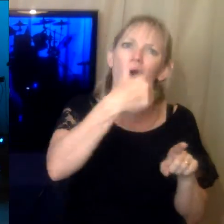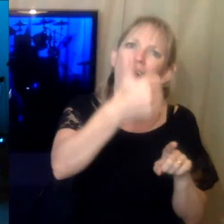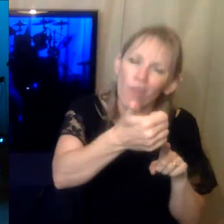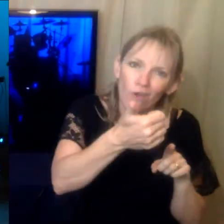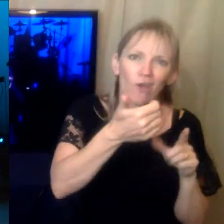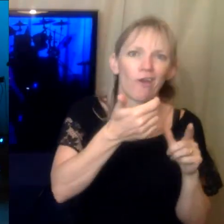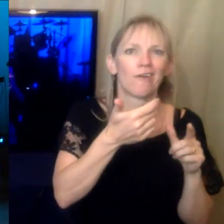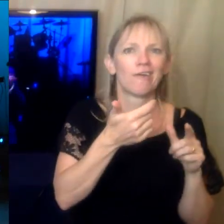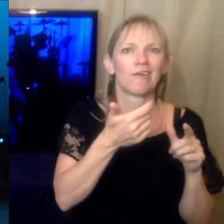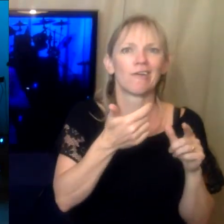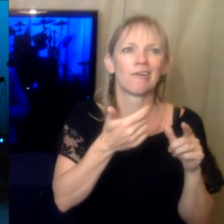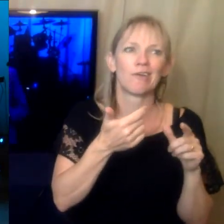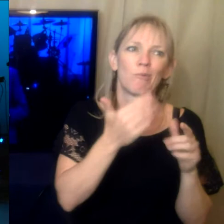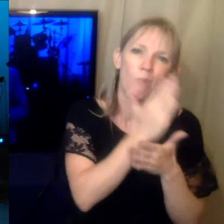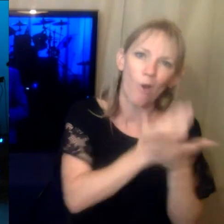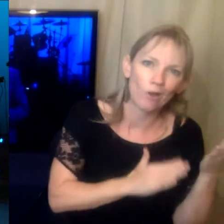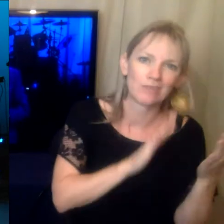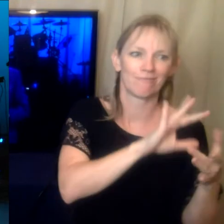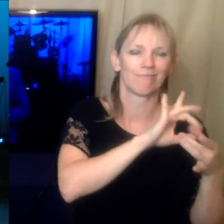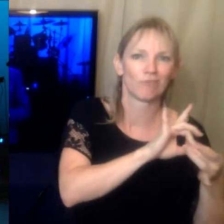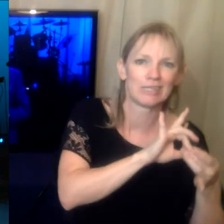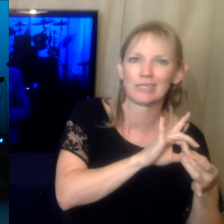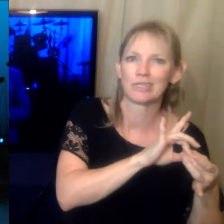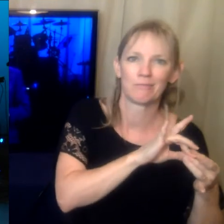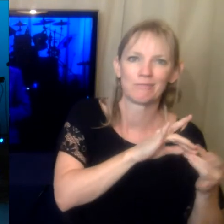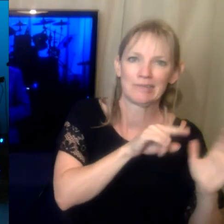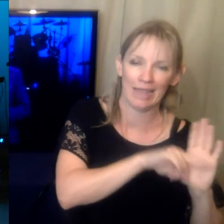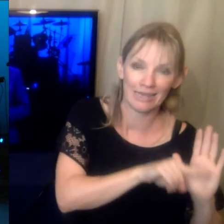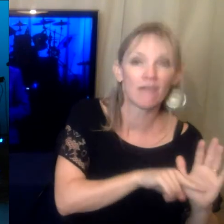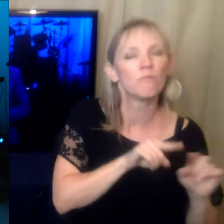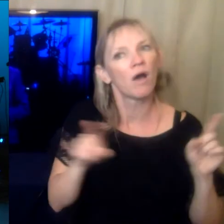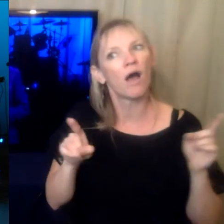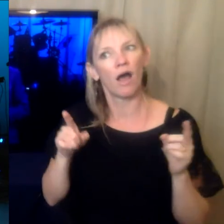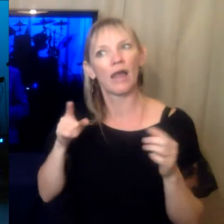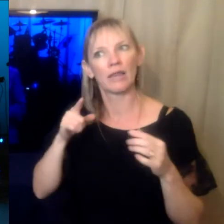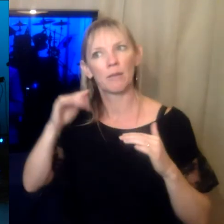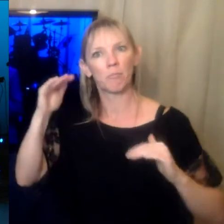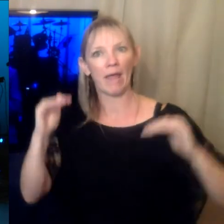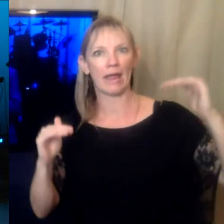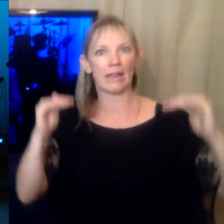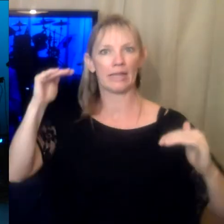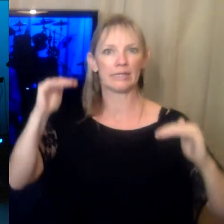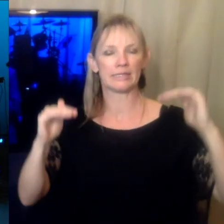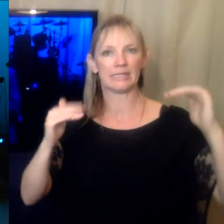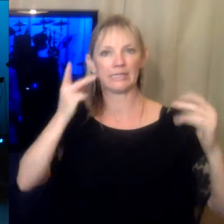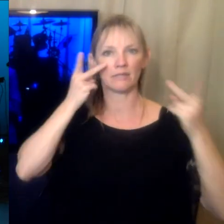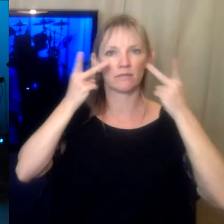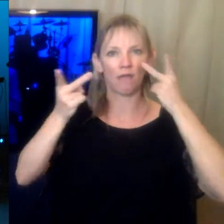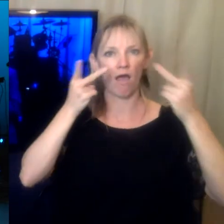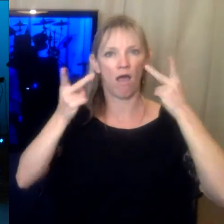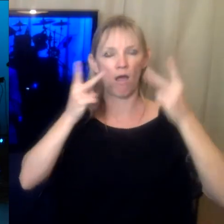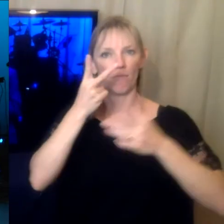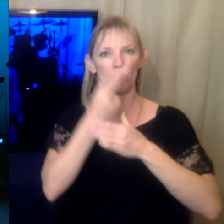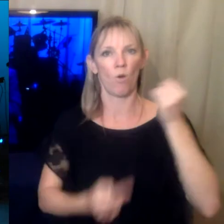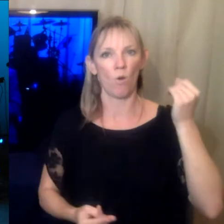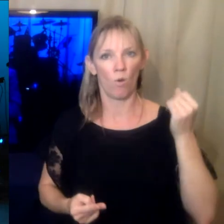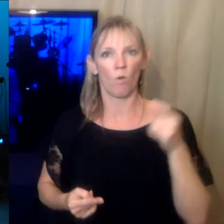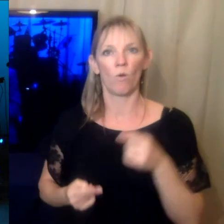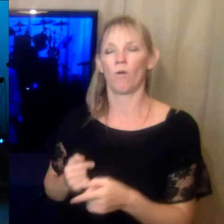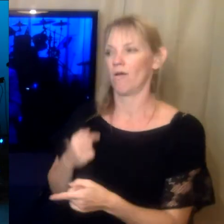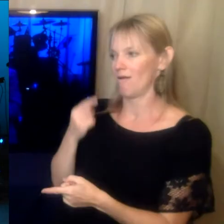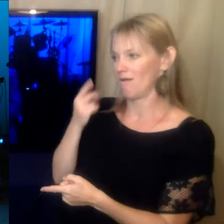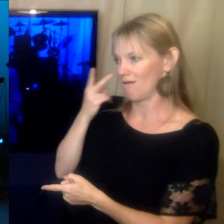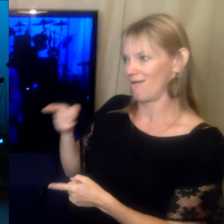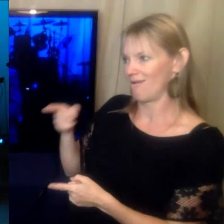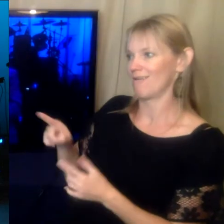balance the scales more lovingly and objectively. And I began to see him healing at depth